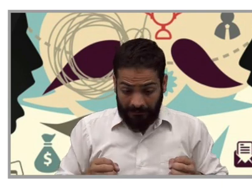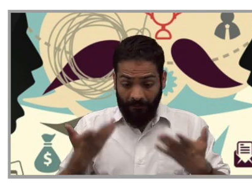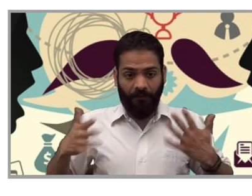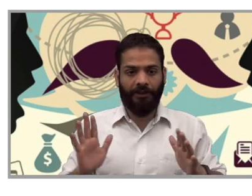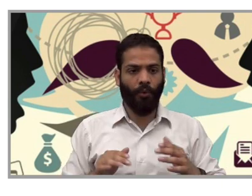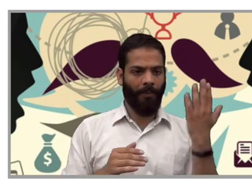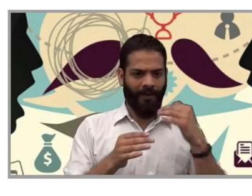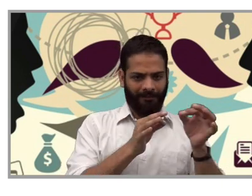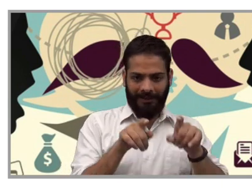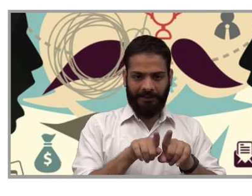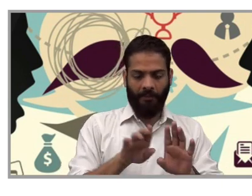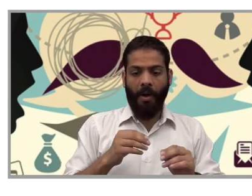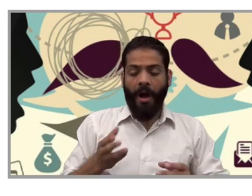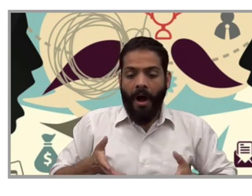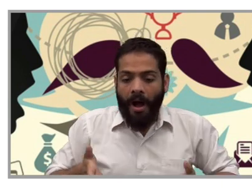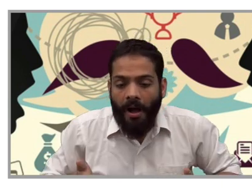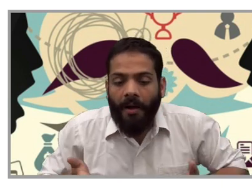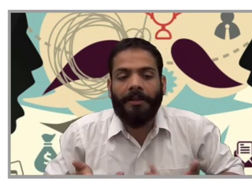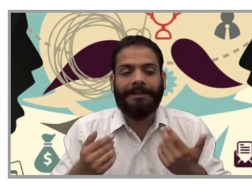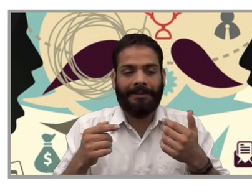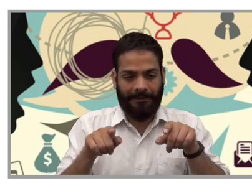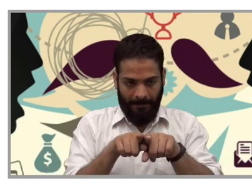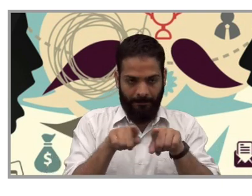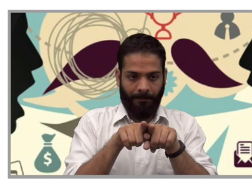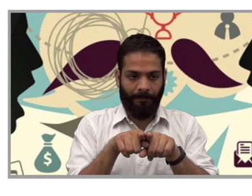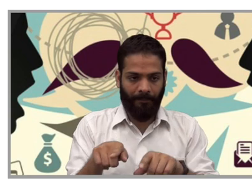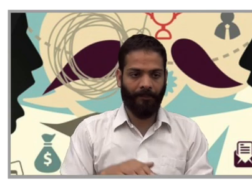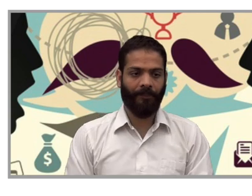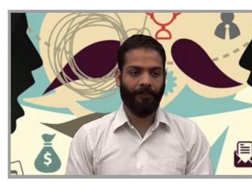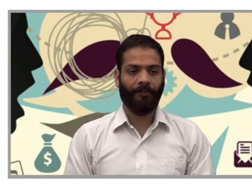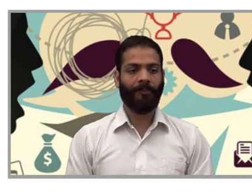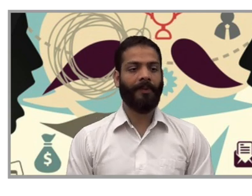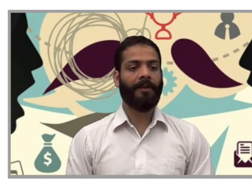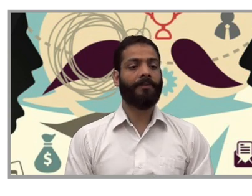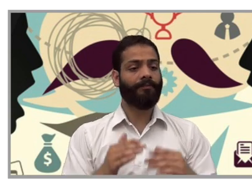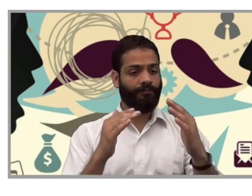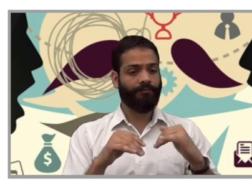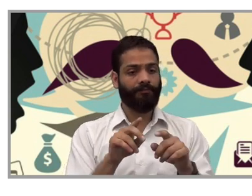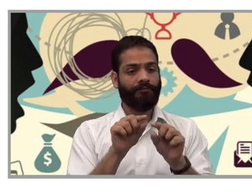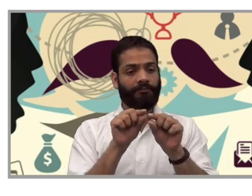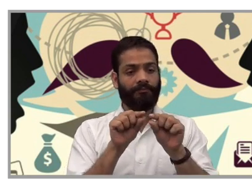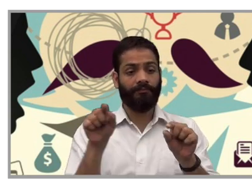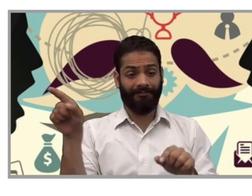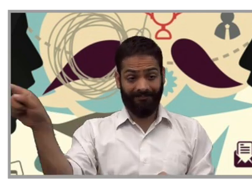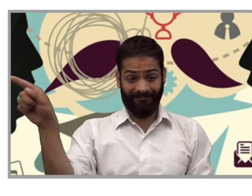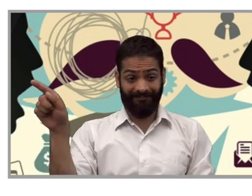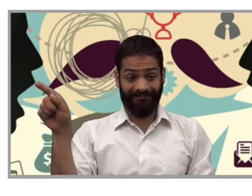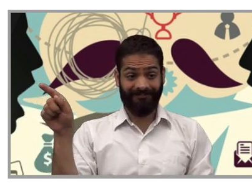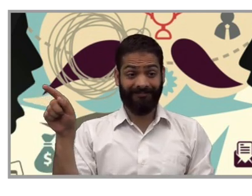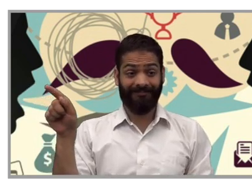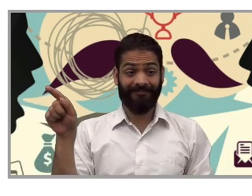because it was about the past. Past, Dharmesh, Uday,